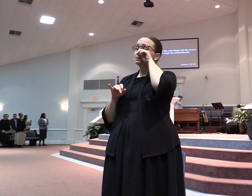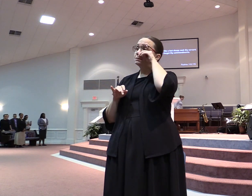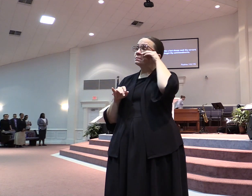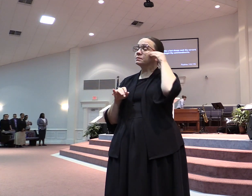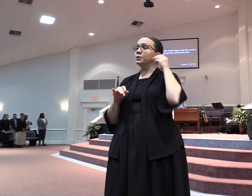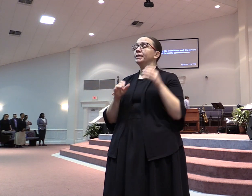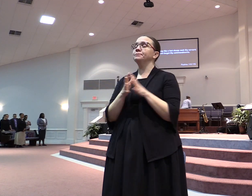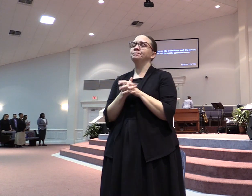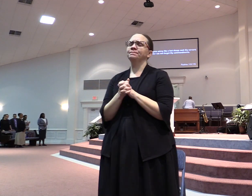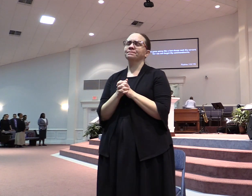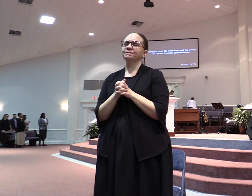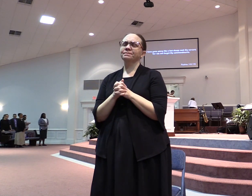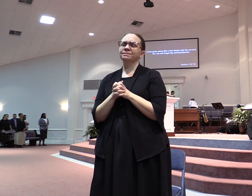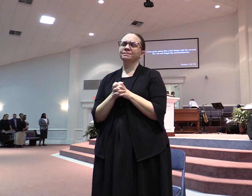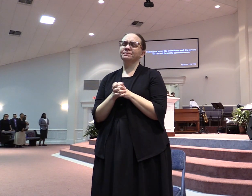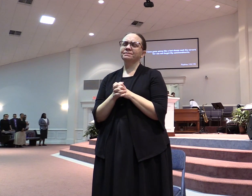sheep.